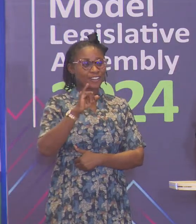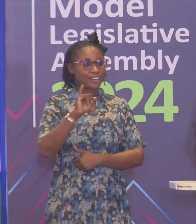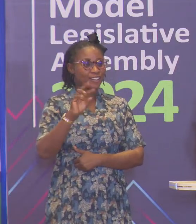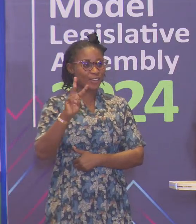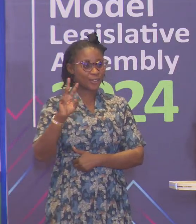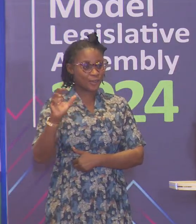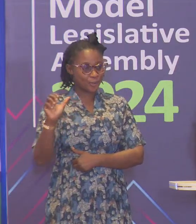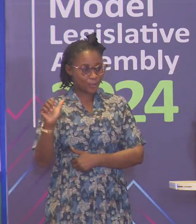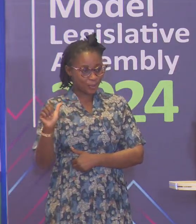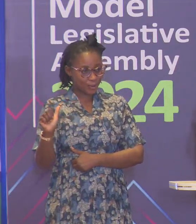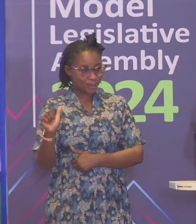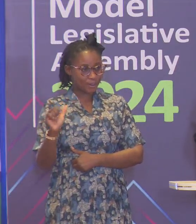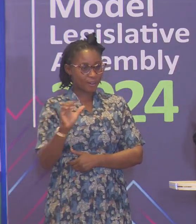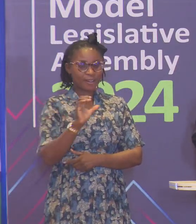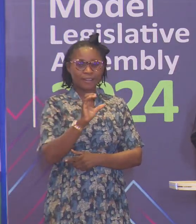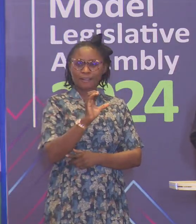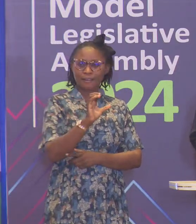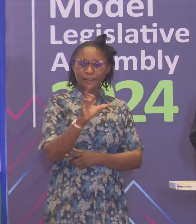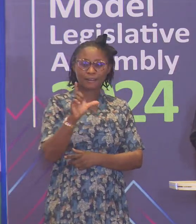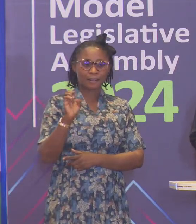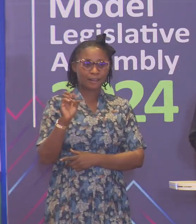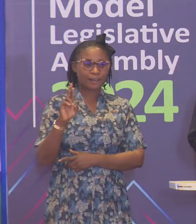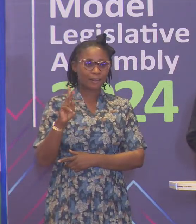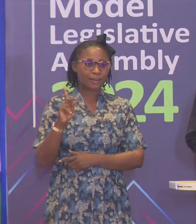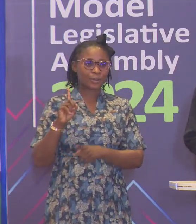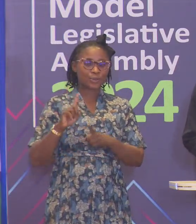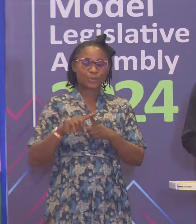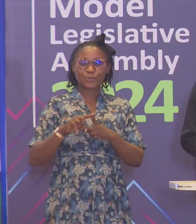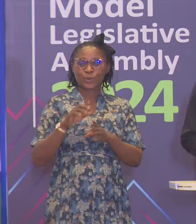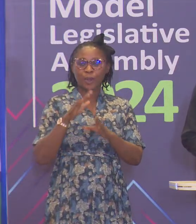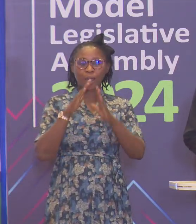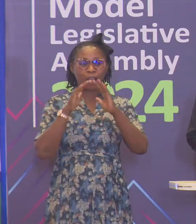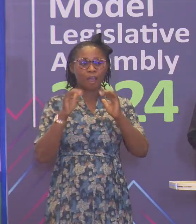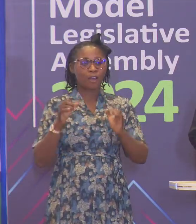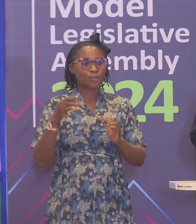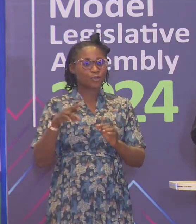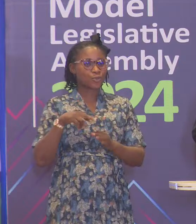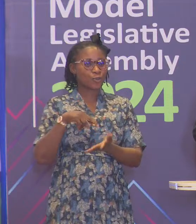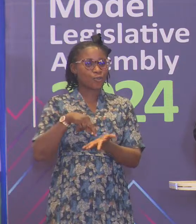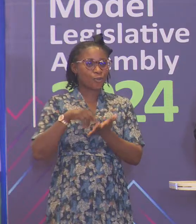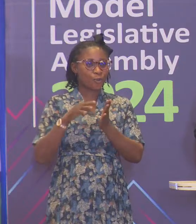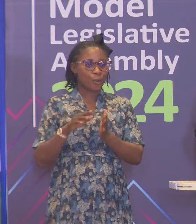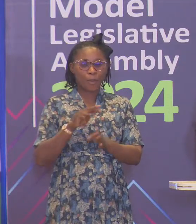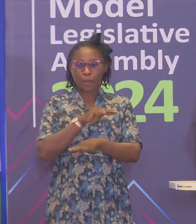Plac to the House of Reps, National Assembly staff here present,